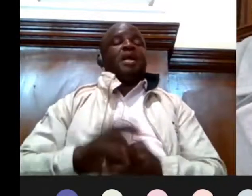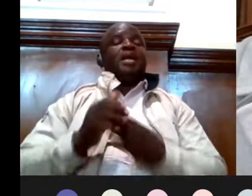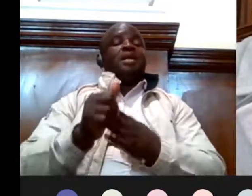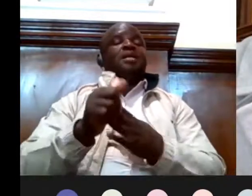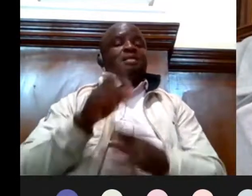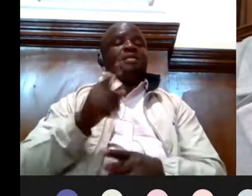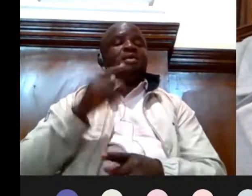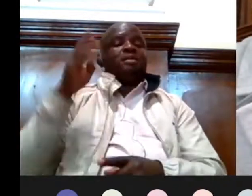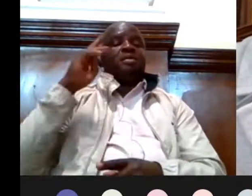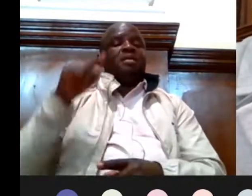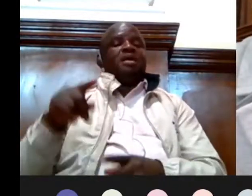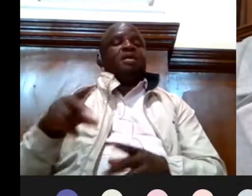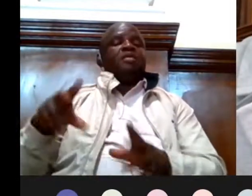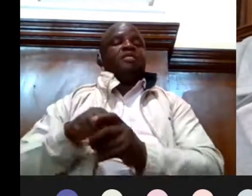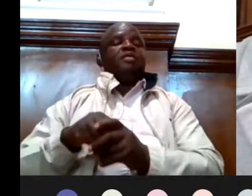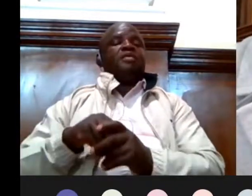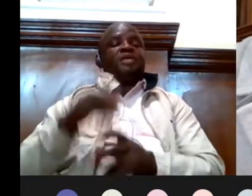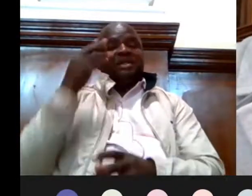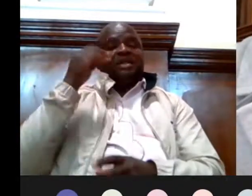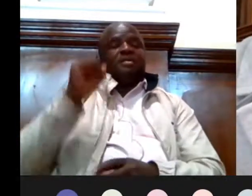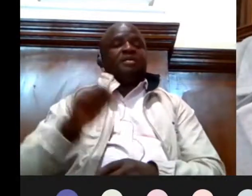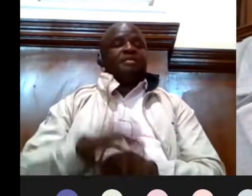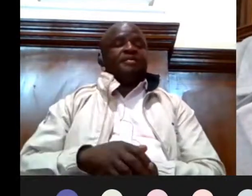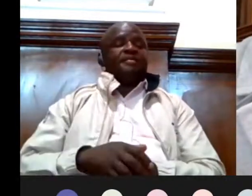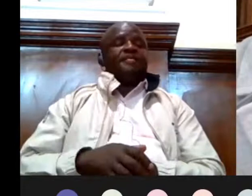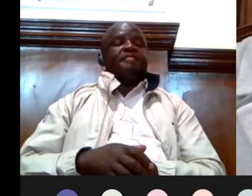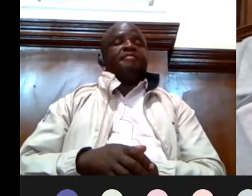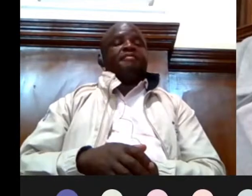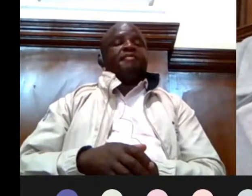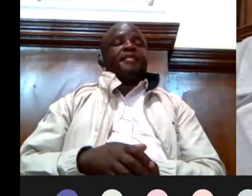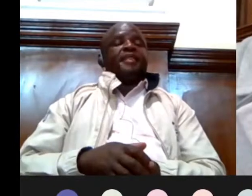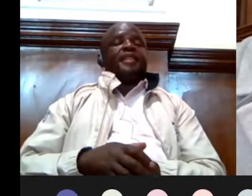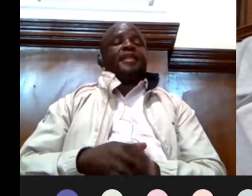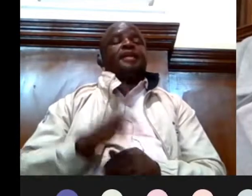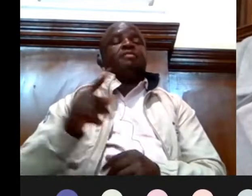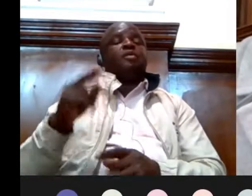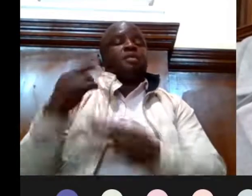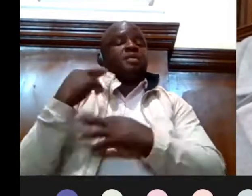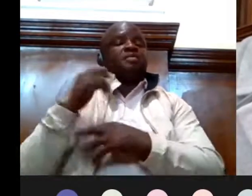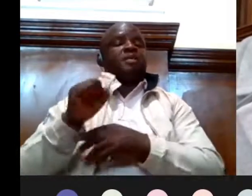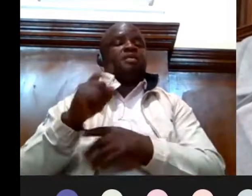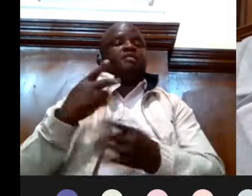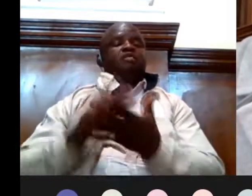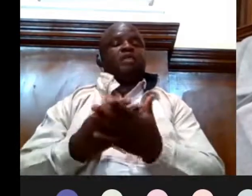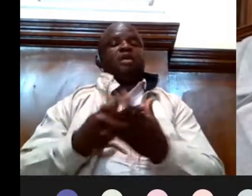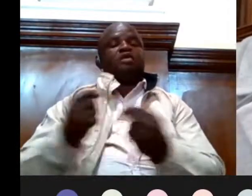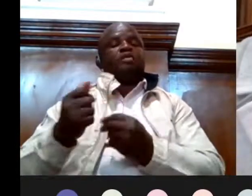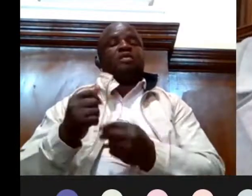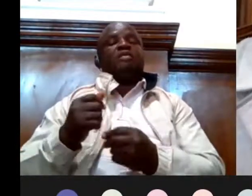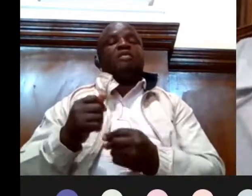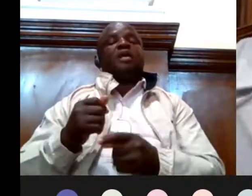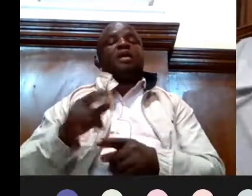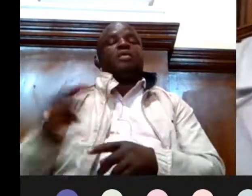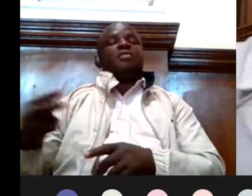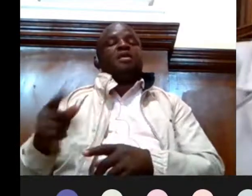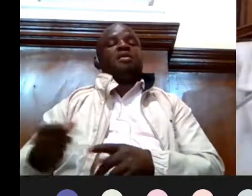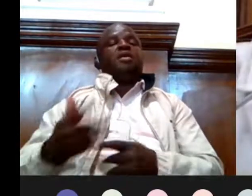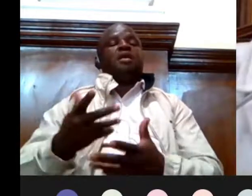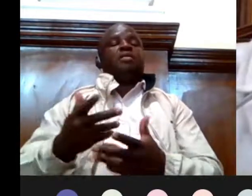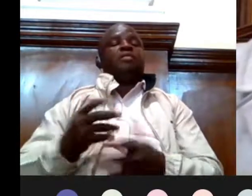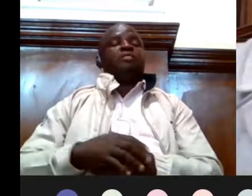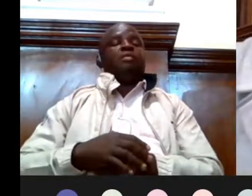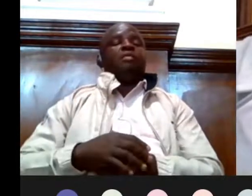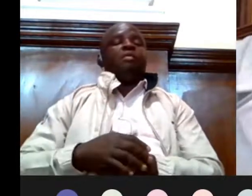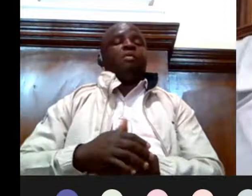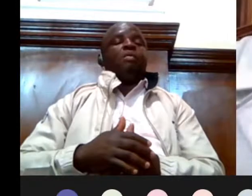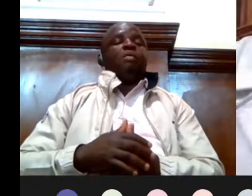business. As a leader, e tlo ba re dikarabelo ba hao hore o bone hore na how best can you assist this woman bao e leng